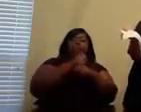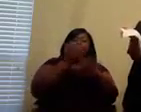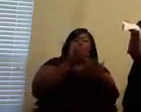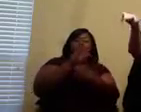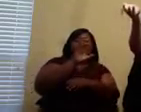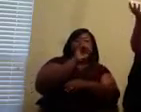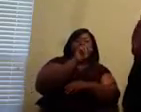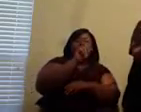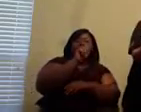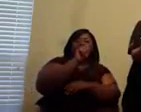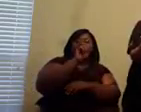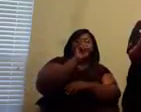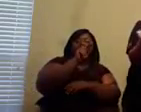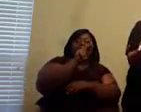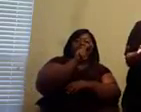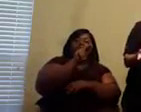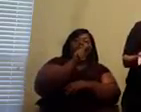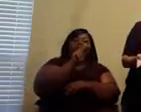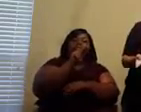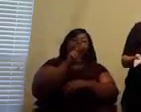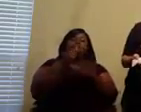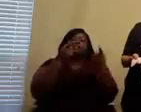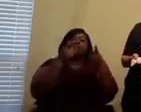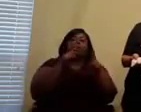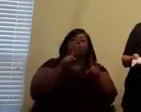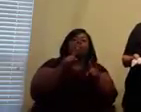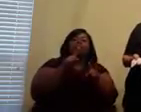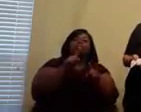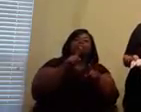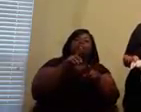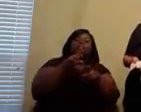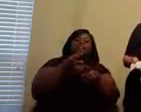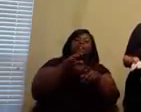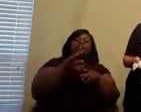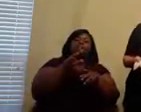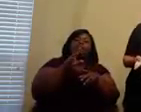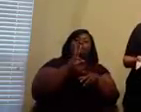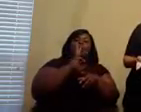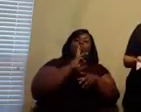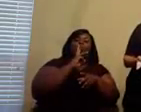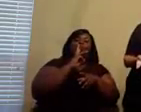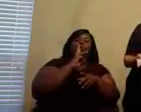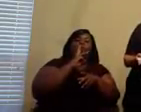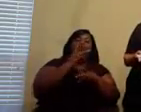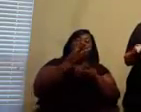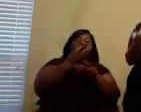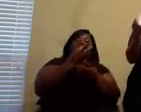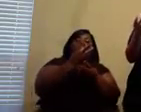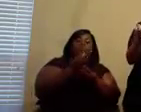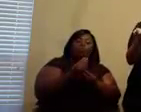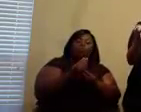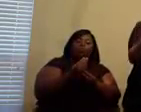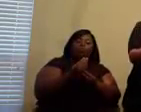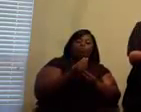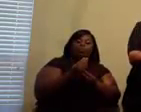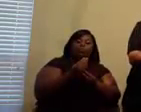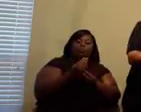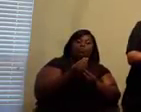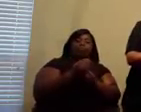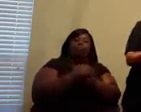does, it draws the water into our absorbency technology. It brings